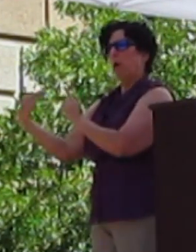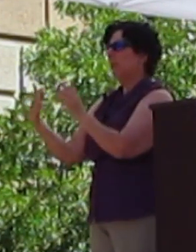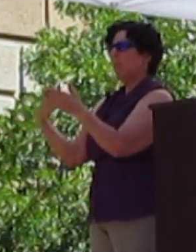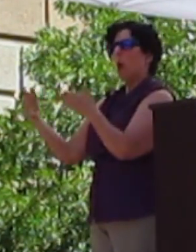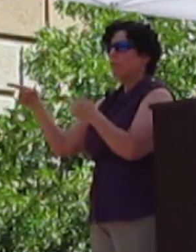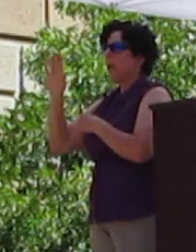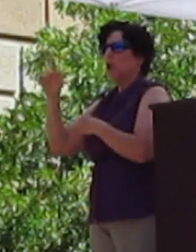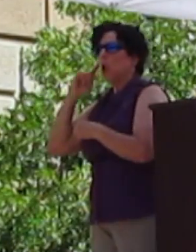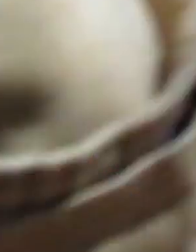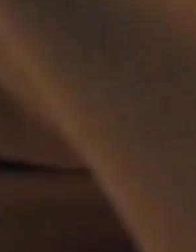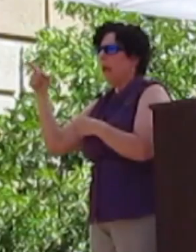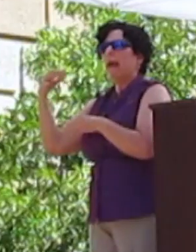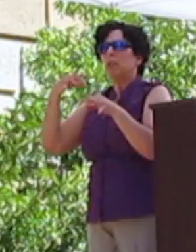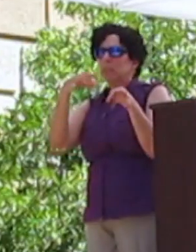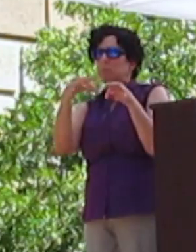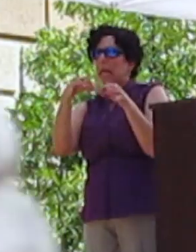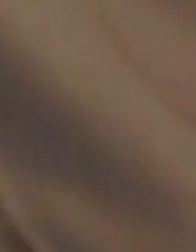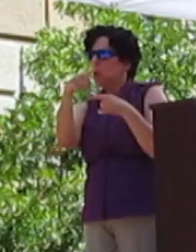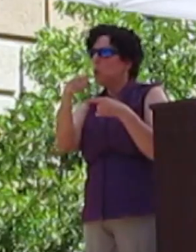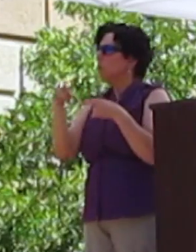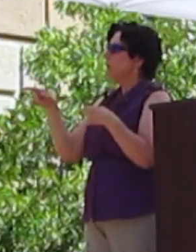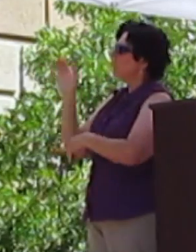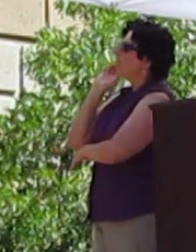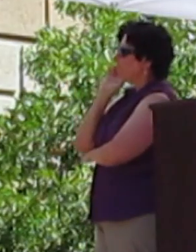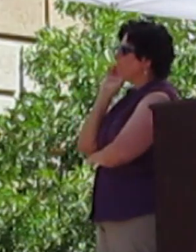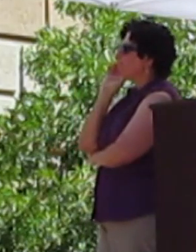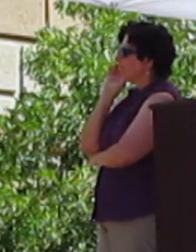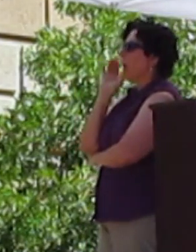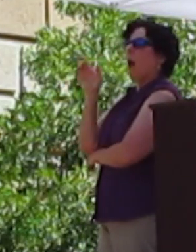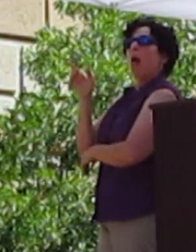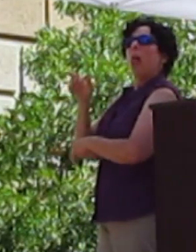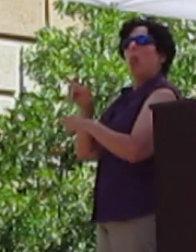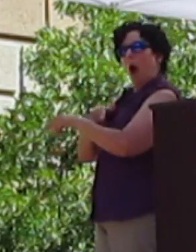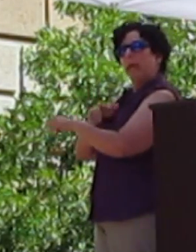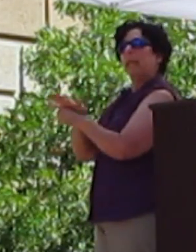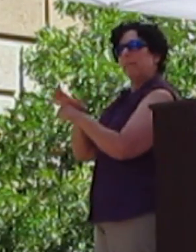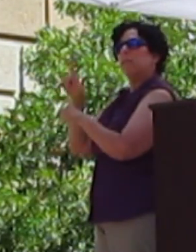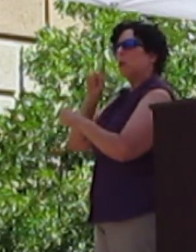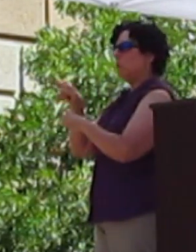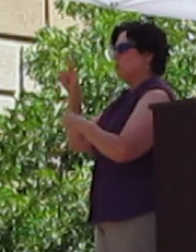and let them talk long enough to explain themselves. See if you learn anything new that way.